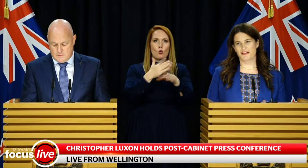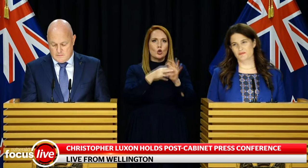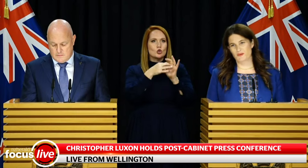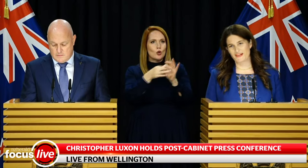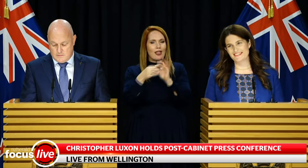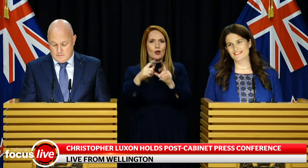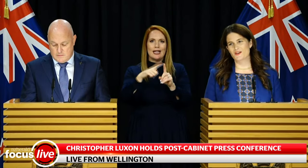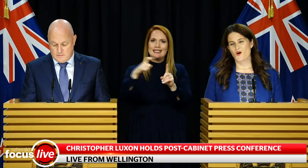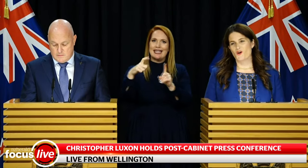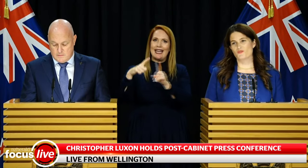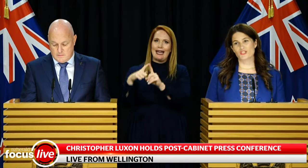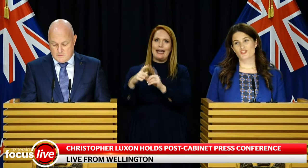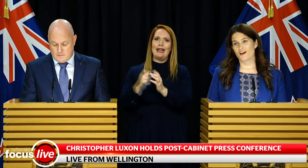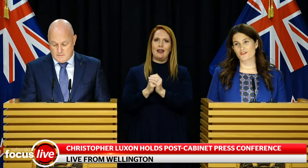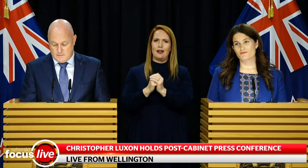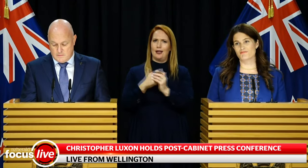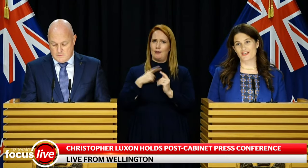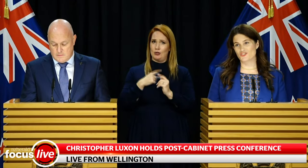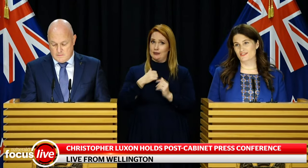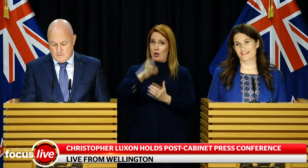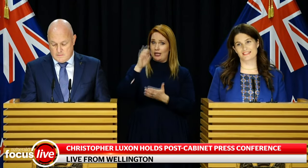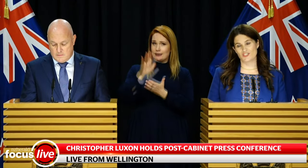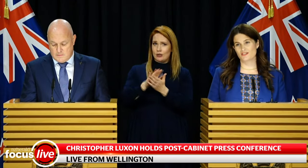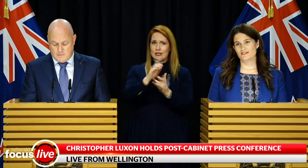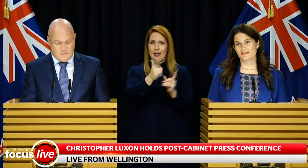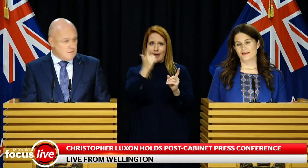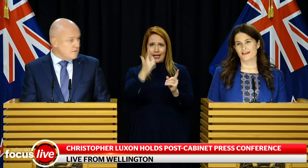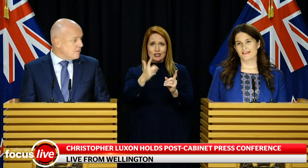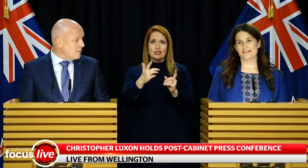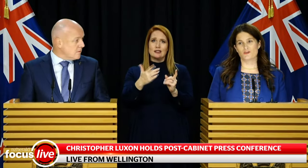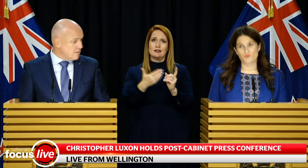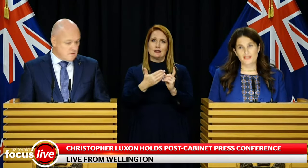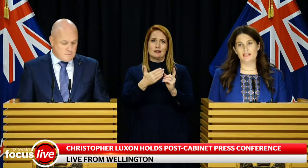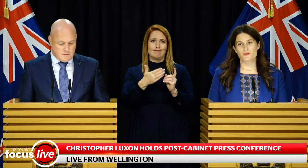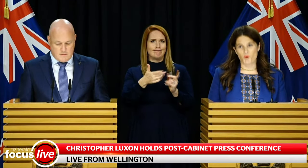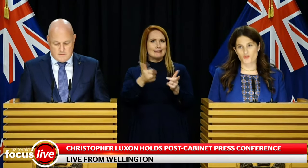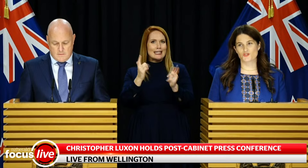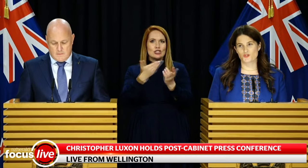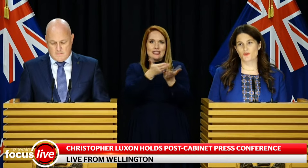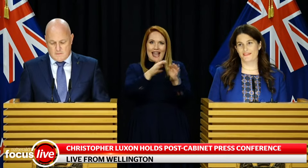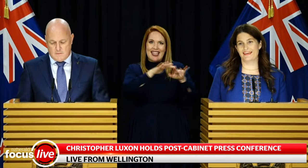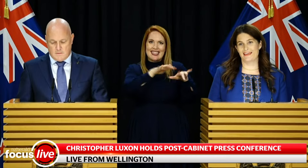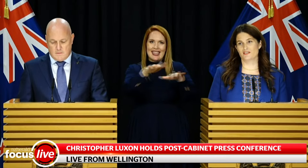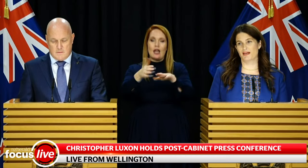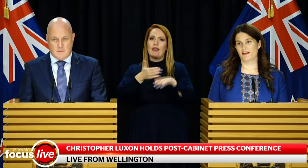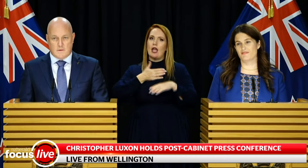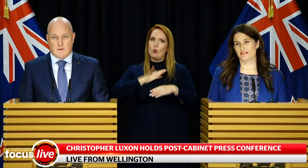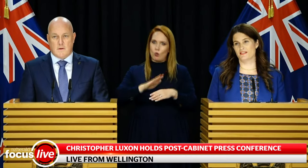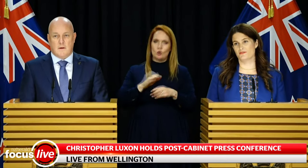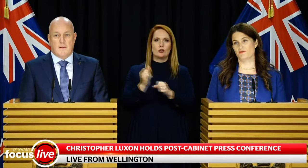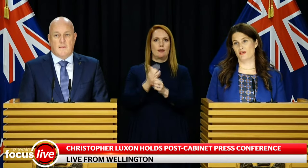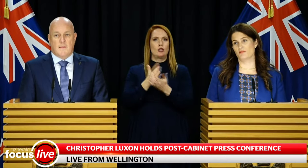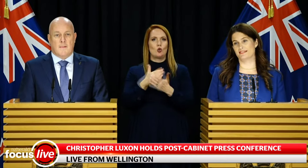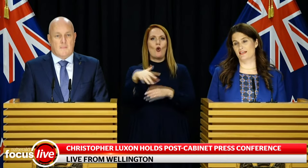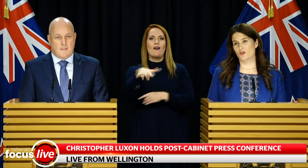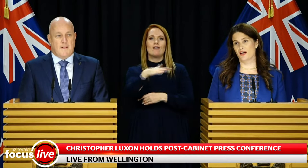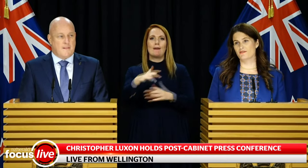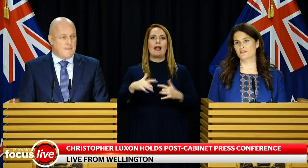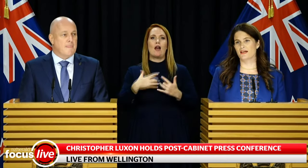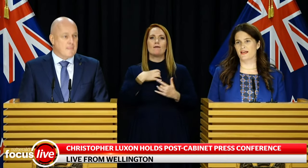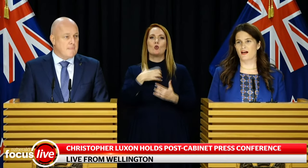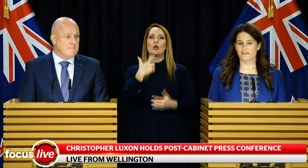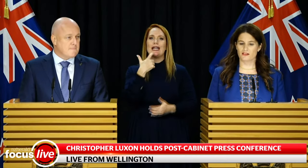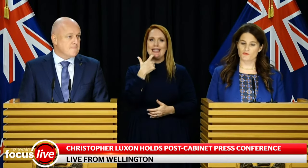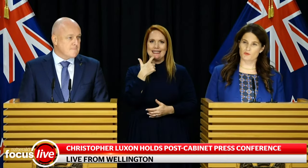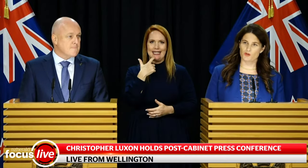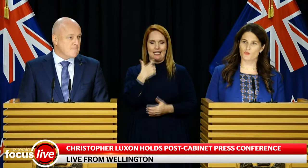because my experience of early childhood managers and teachers is they really want to do what they can to make life easier for the families they look